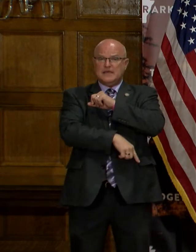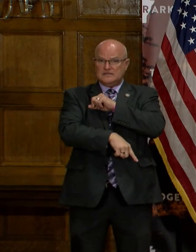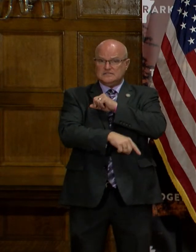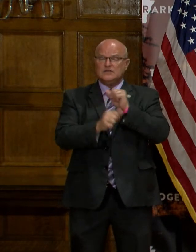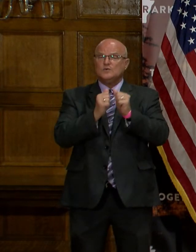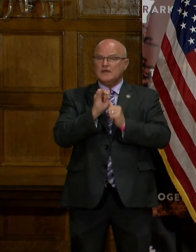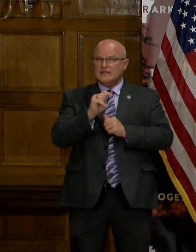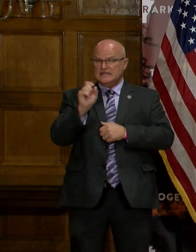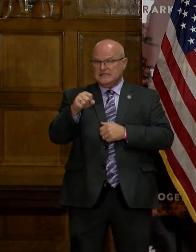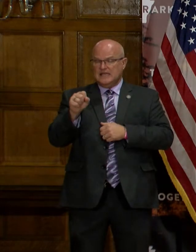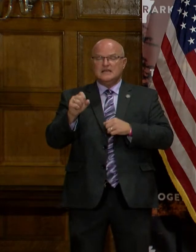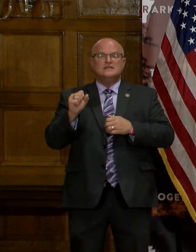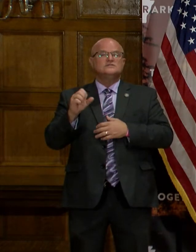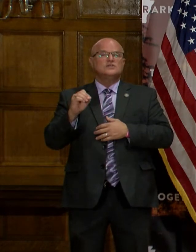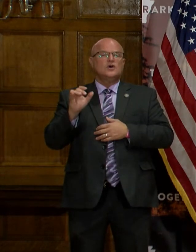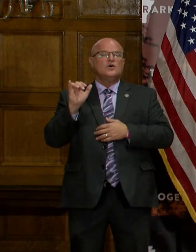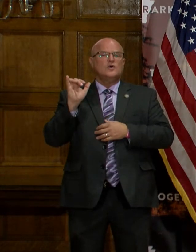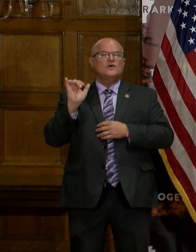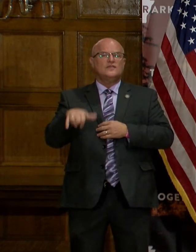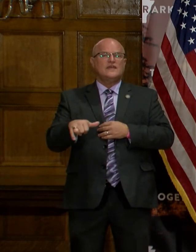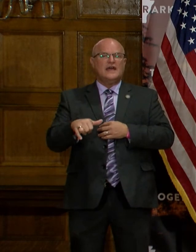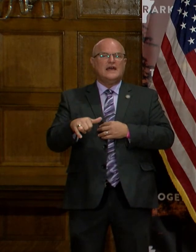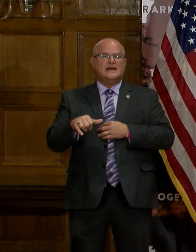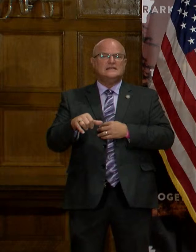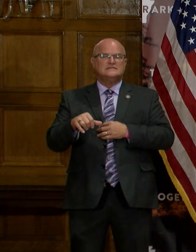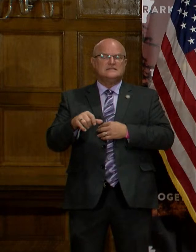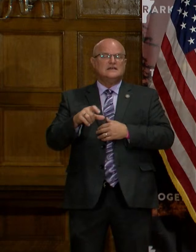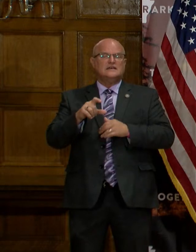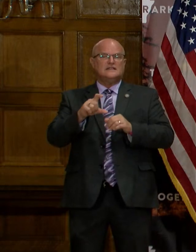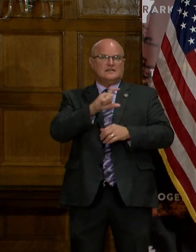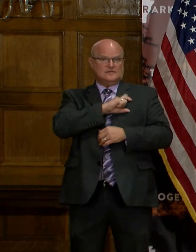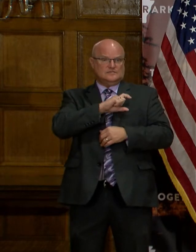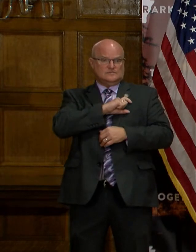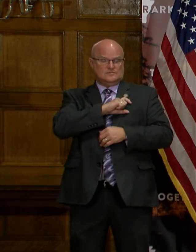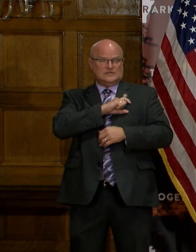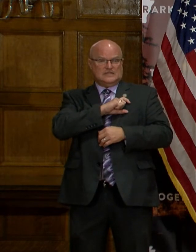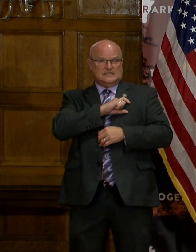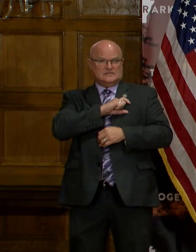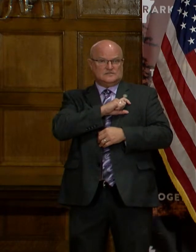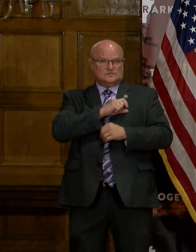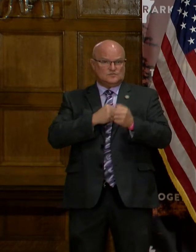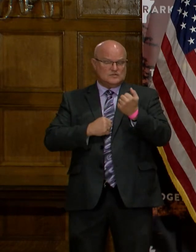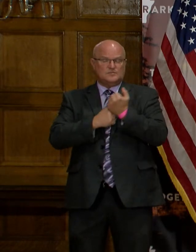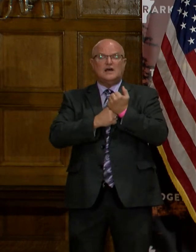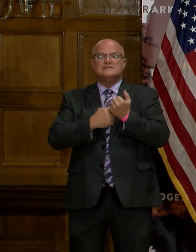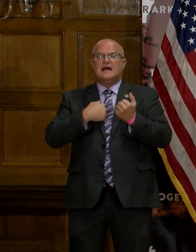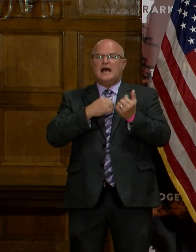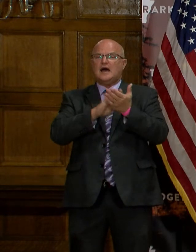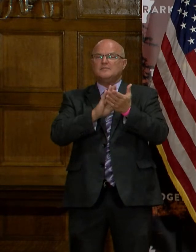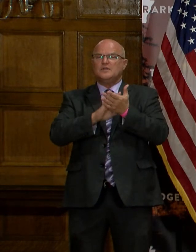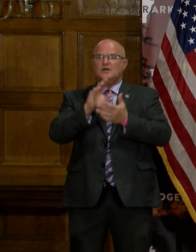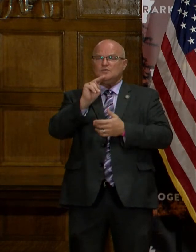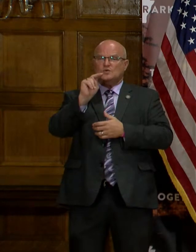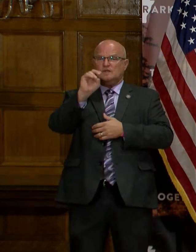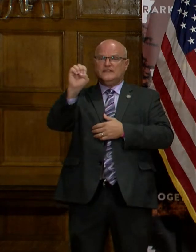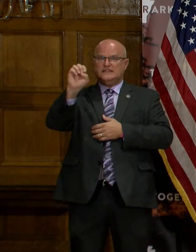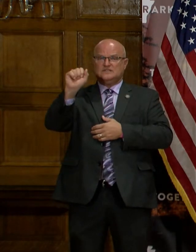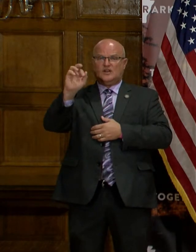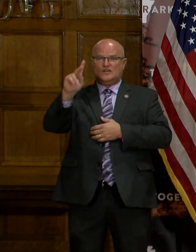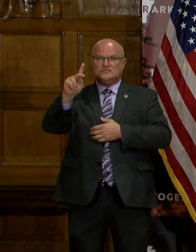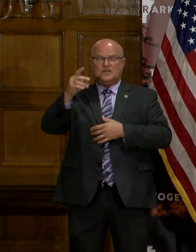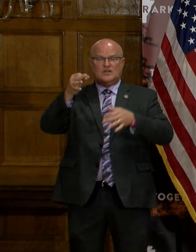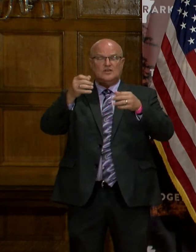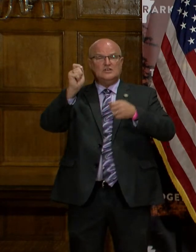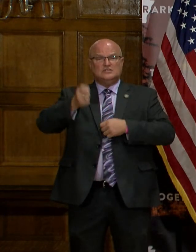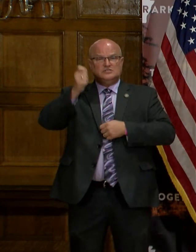And so that's a law enforcement response. Again, I applaud Northeast Arkansas leadership, Judge